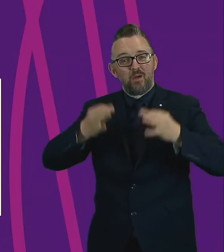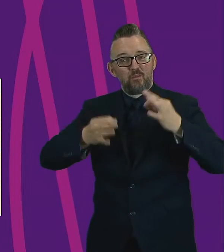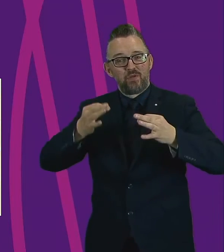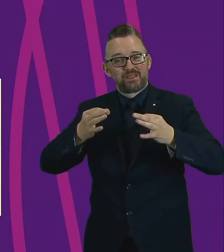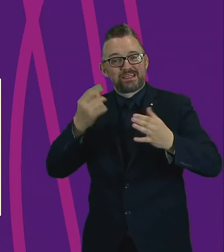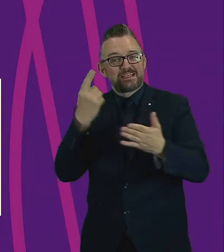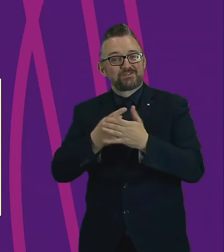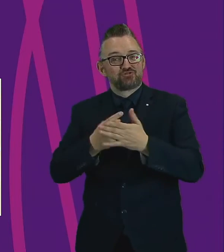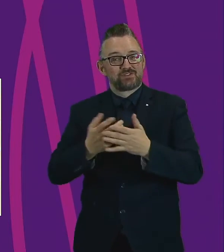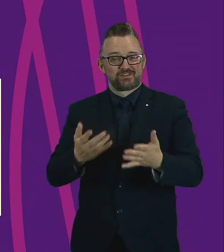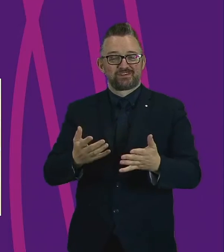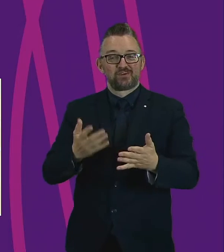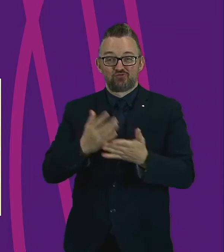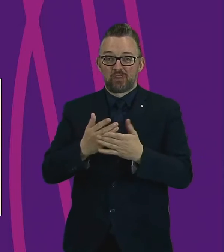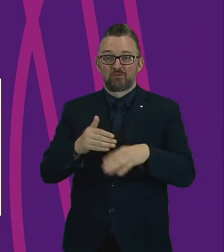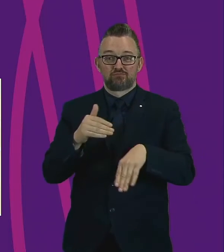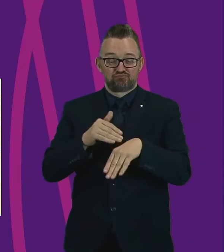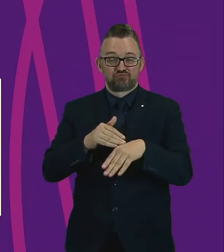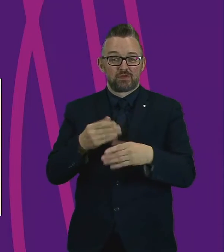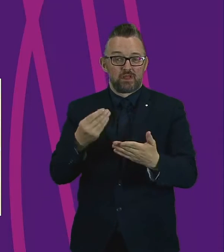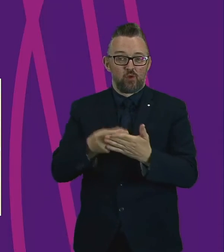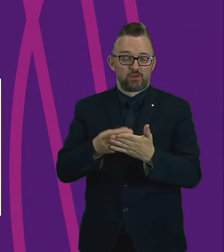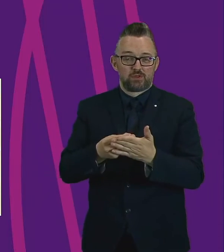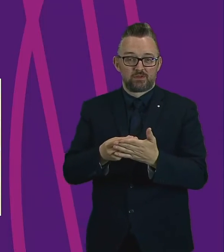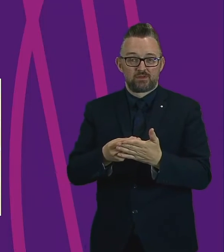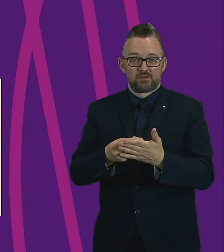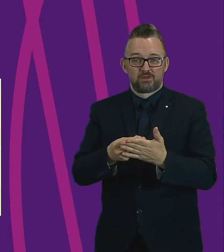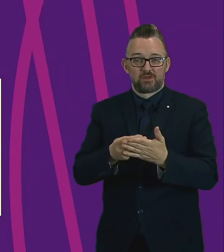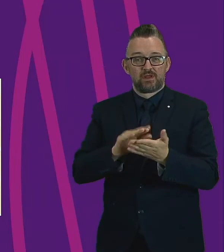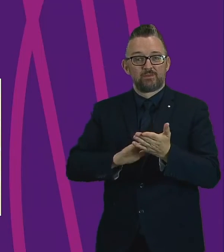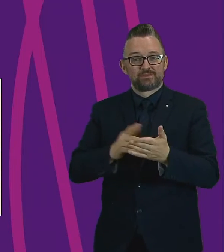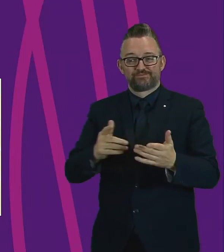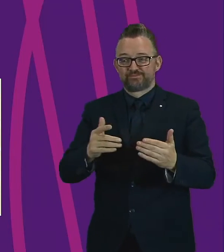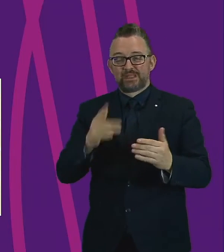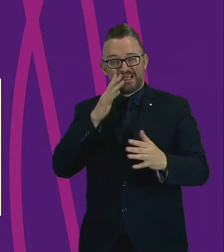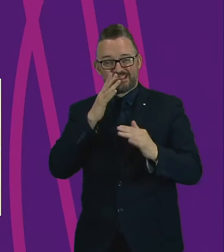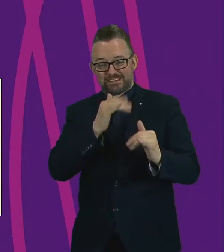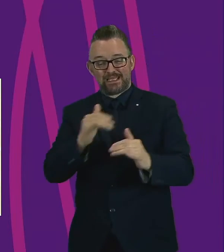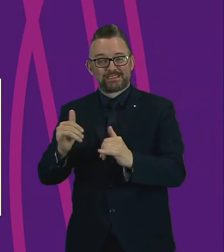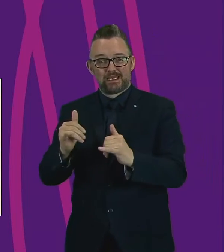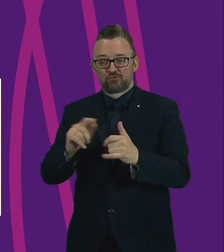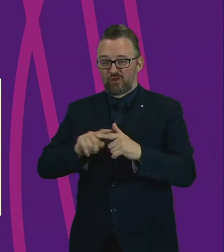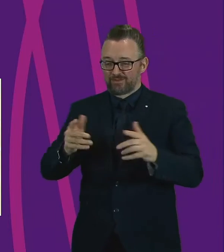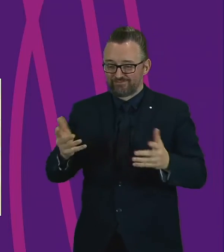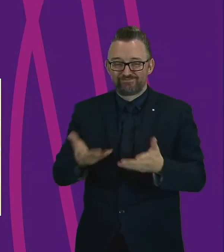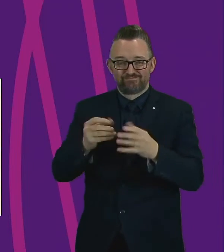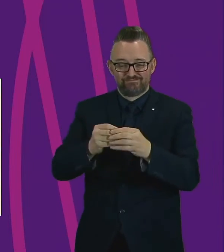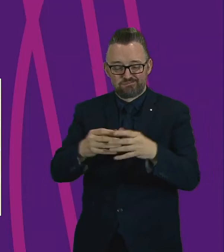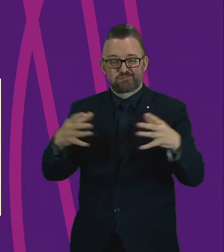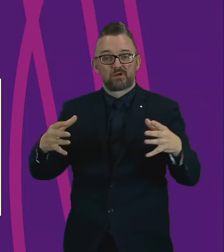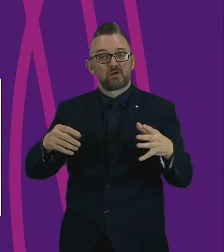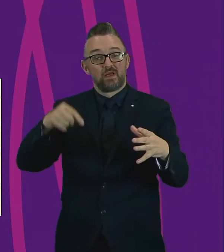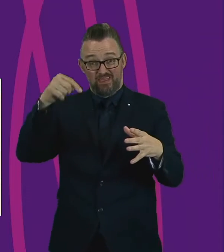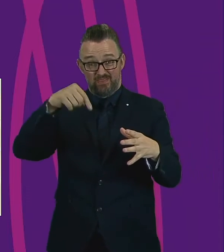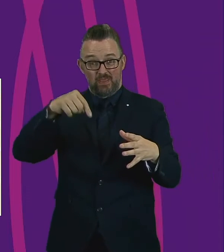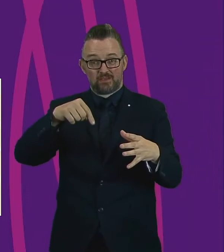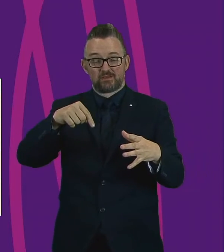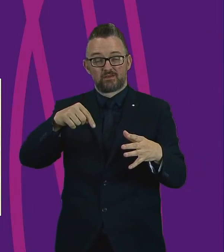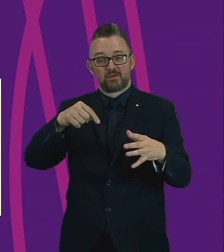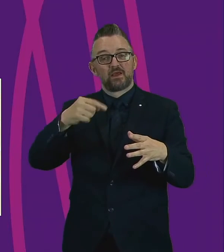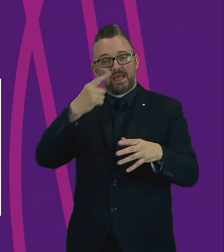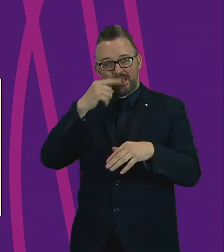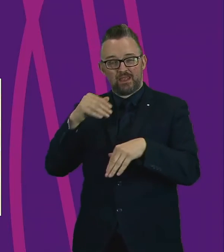sphere impact on the economy. Thus, failures to ramp up testing, for example, will also have a significant effect